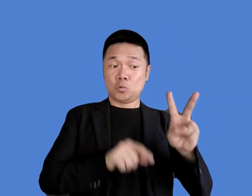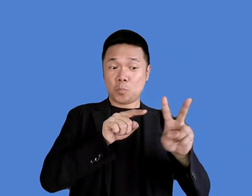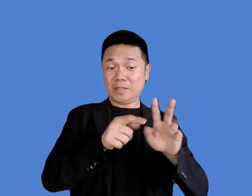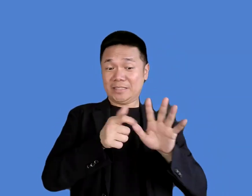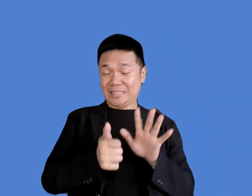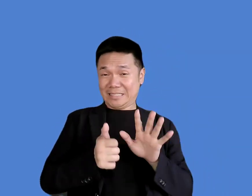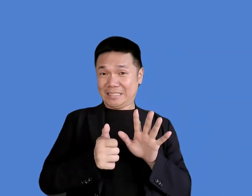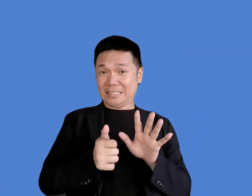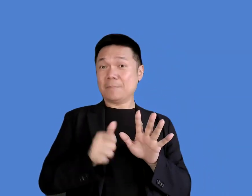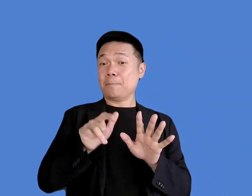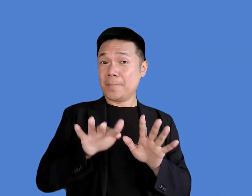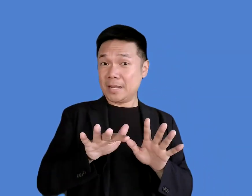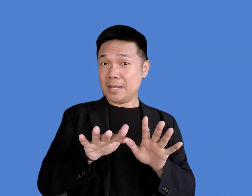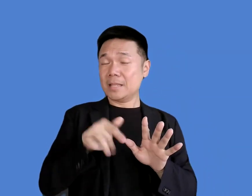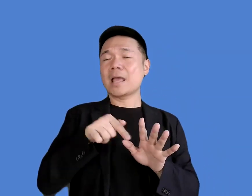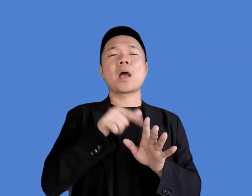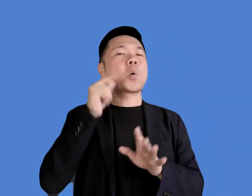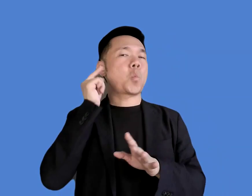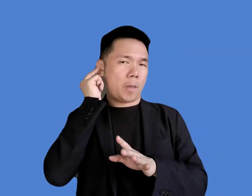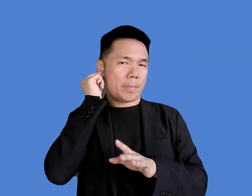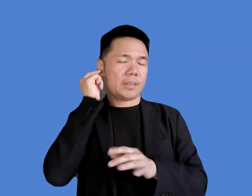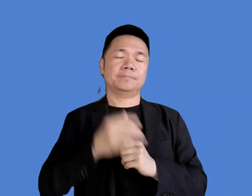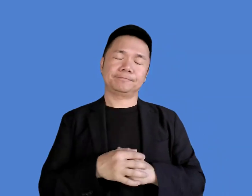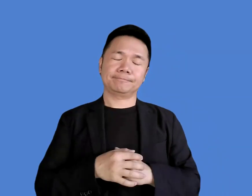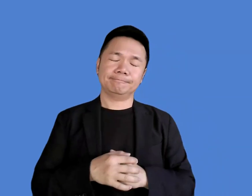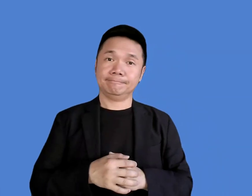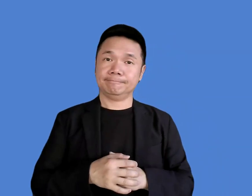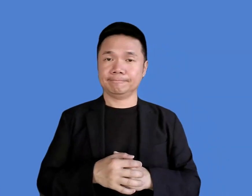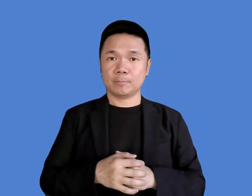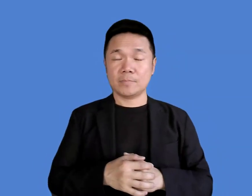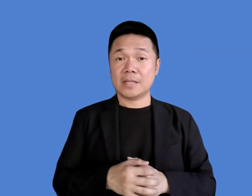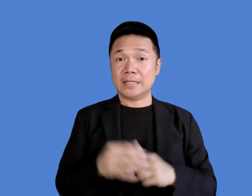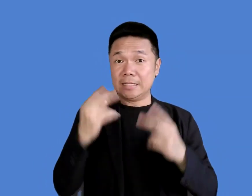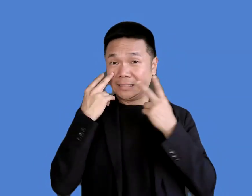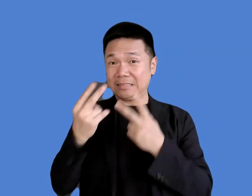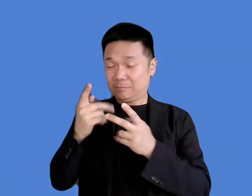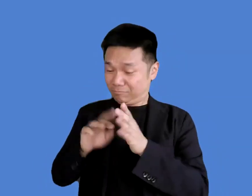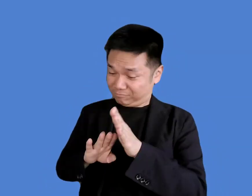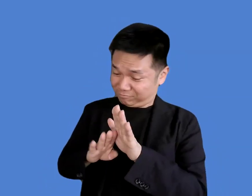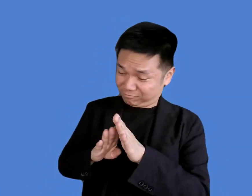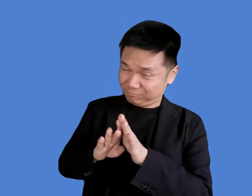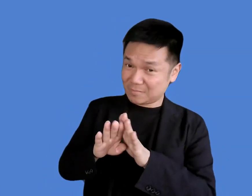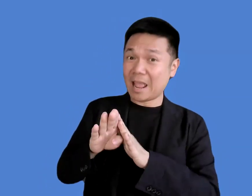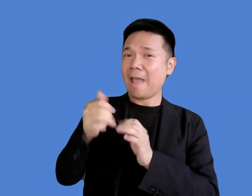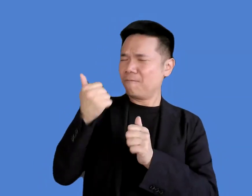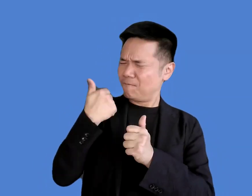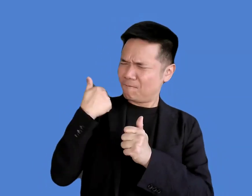whom are women. What is truly astounding, actually, is that this number grows almost every